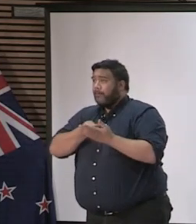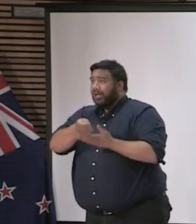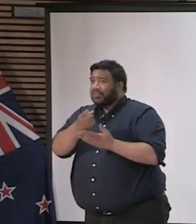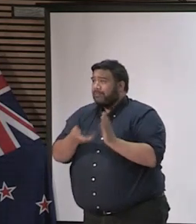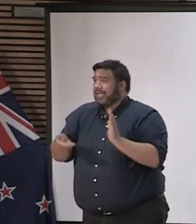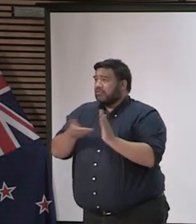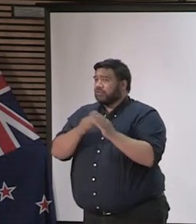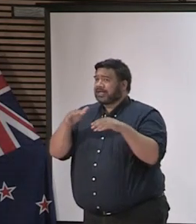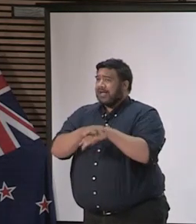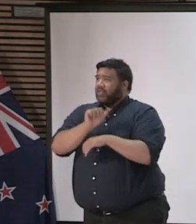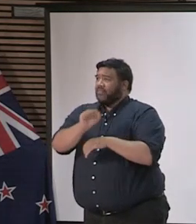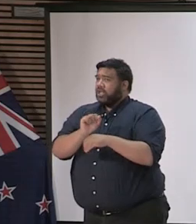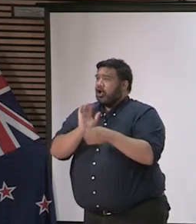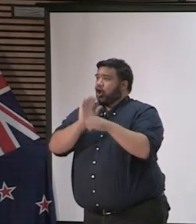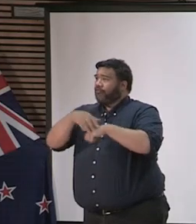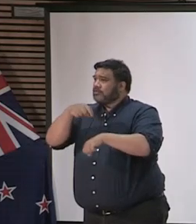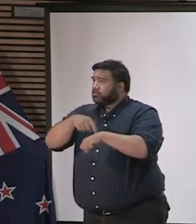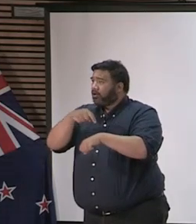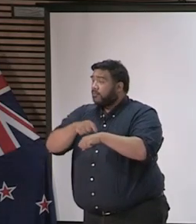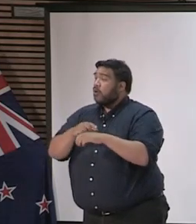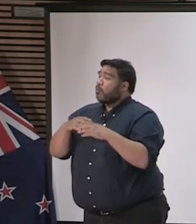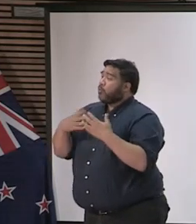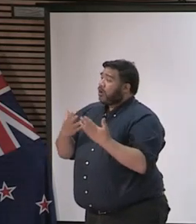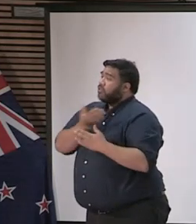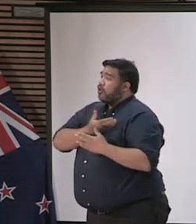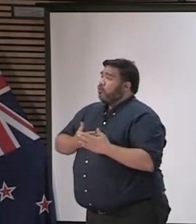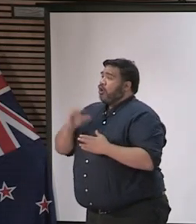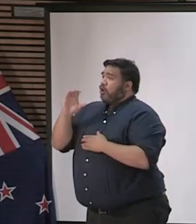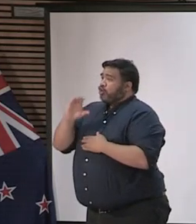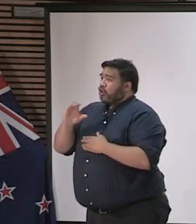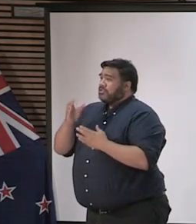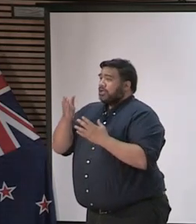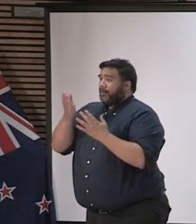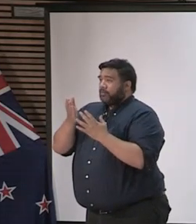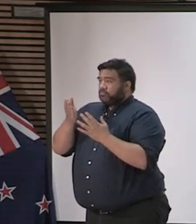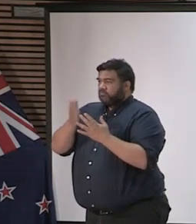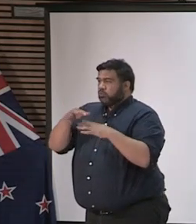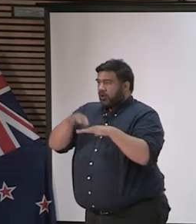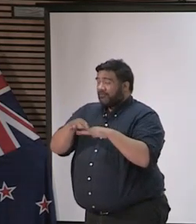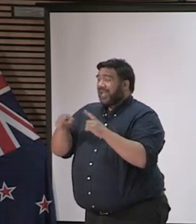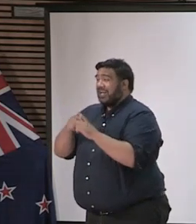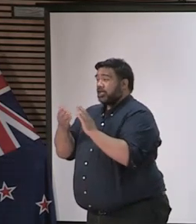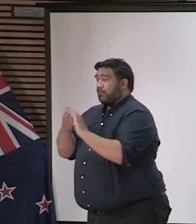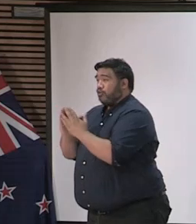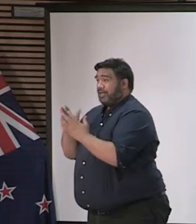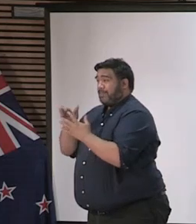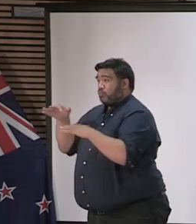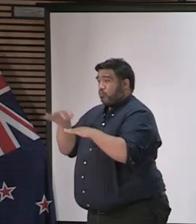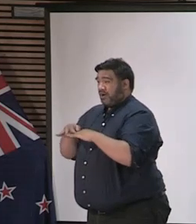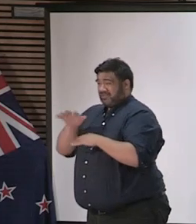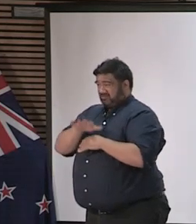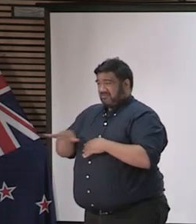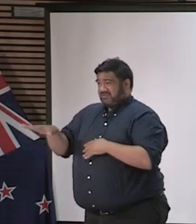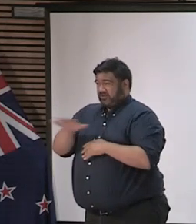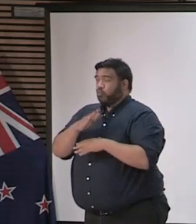The midwife college midwives, and both. And our community-based midwives as one of the groups. In fact, we're working with